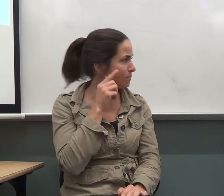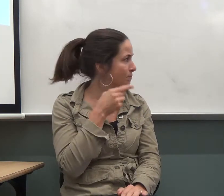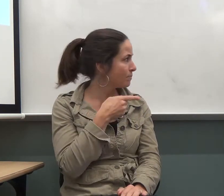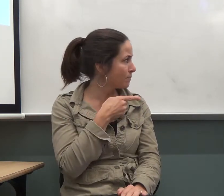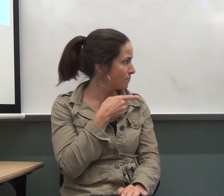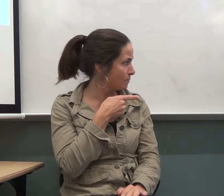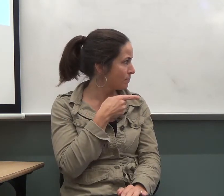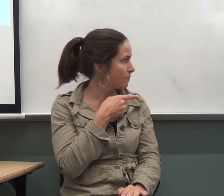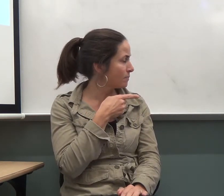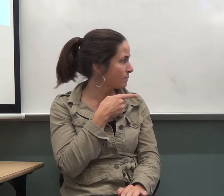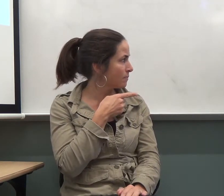that there are